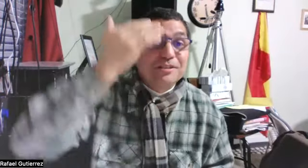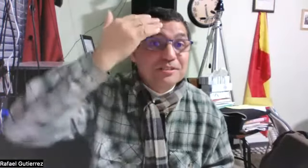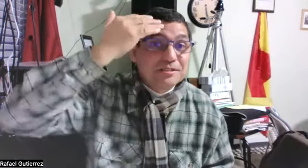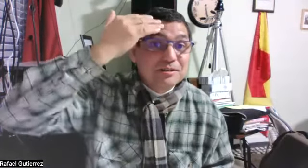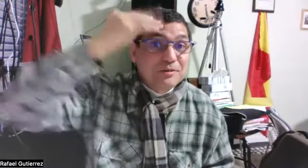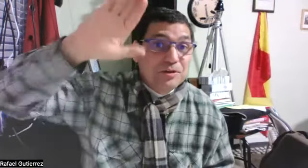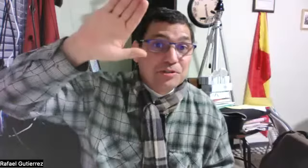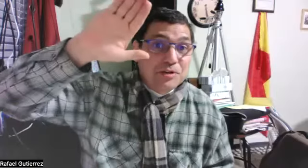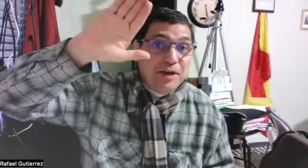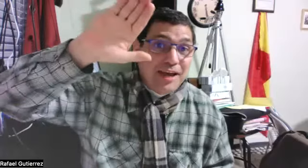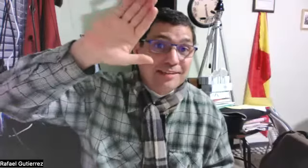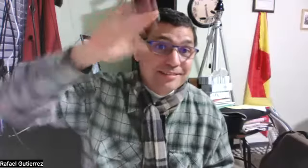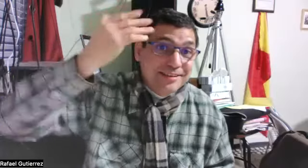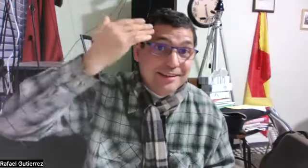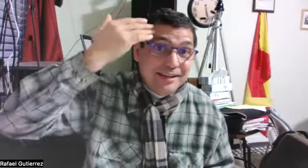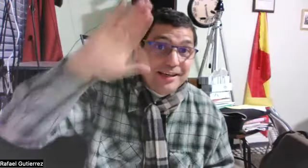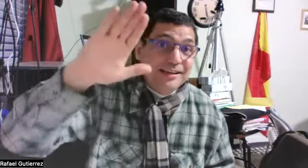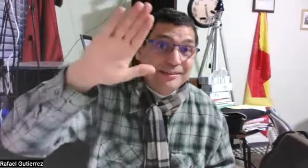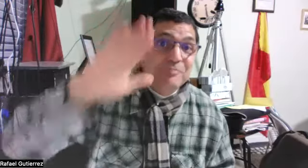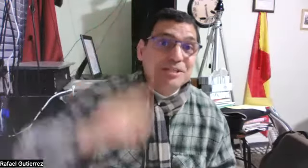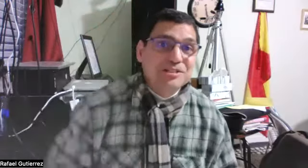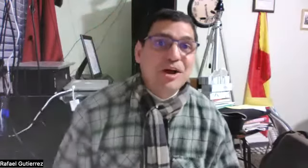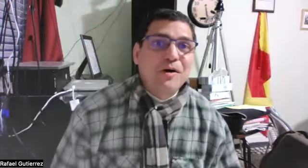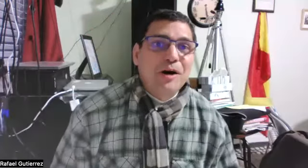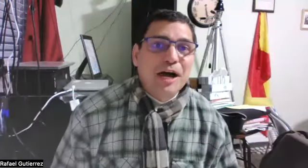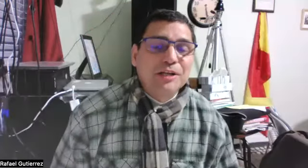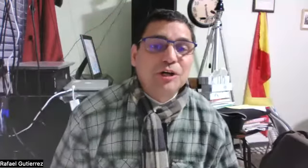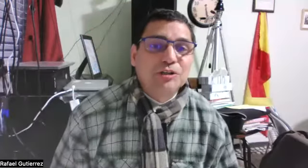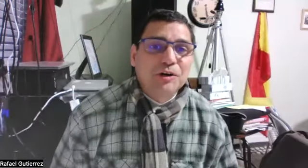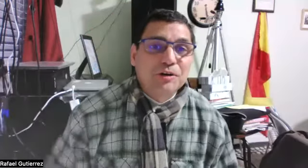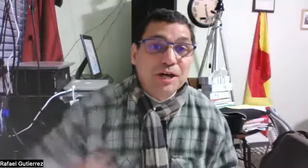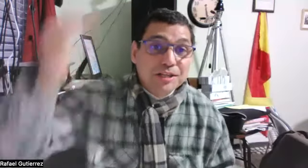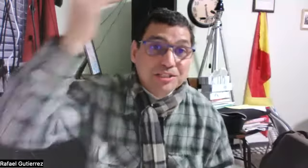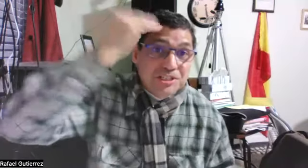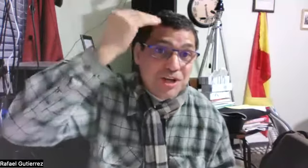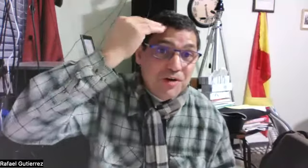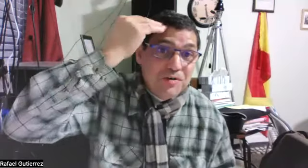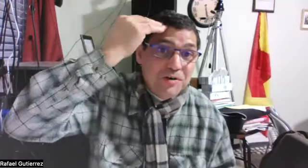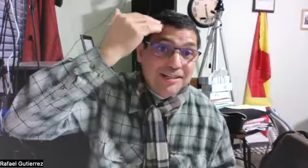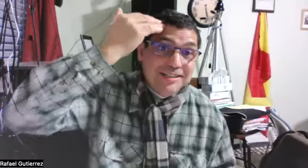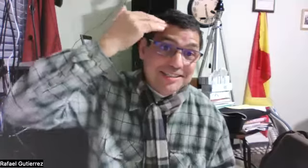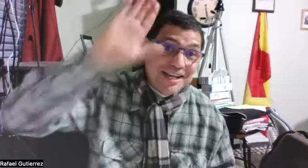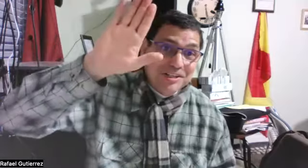Because when you turn your hands, that means no, I don't know. This is no, this is I don't